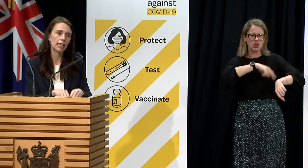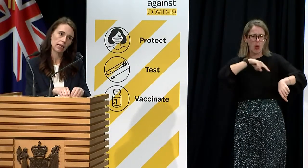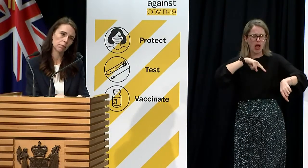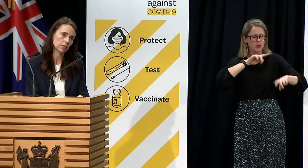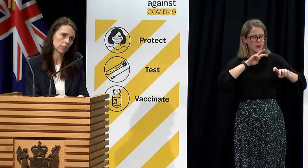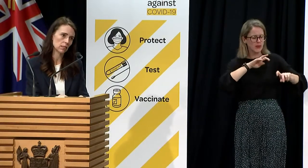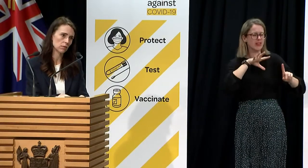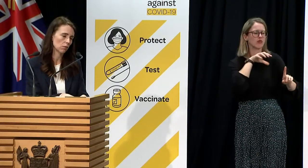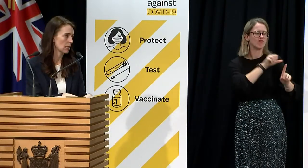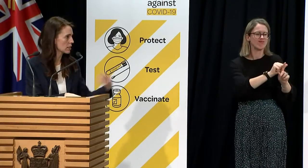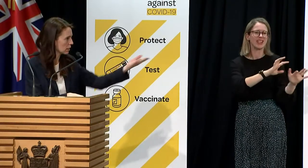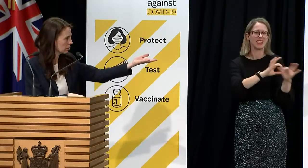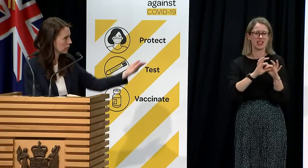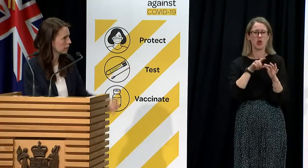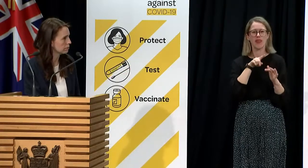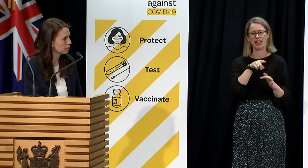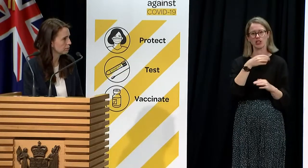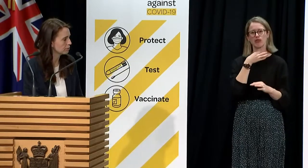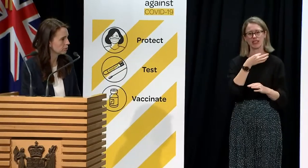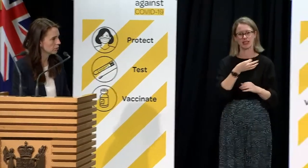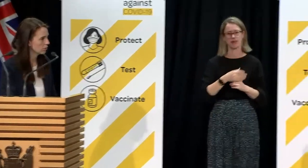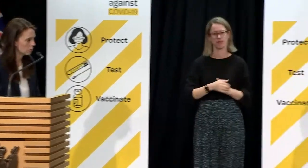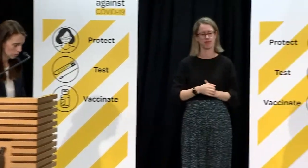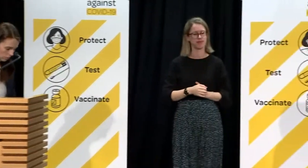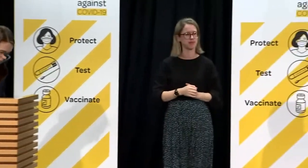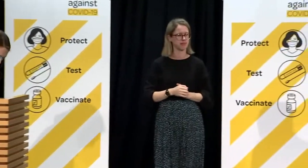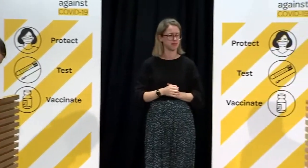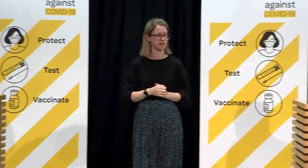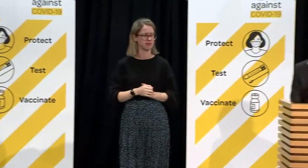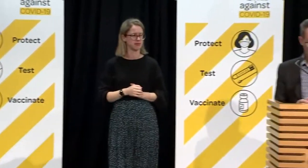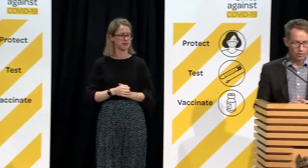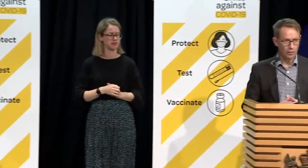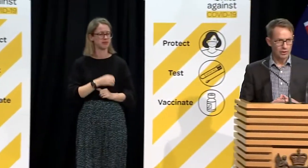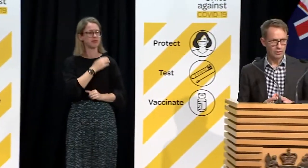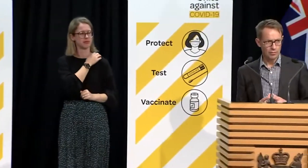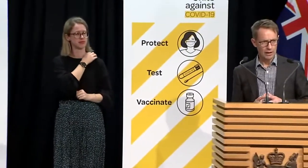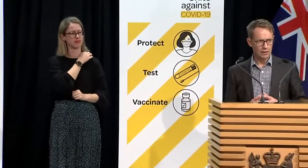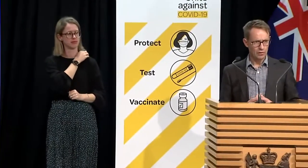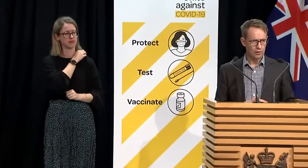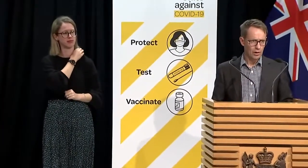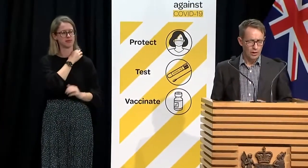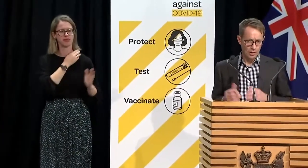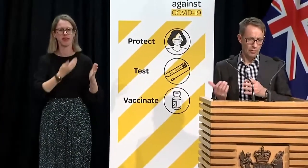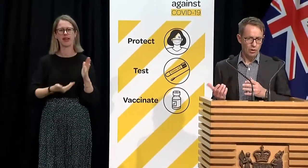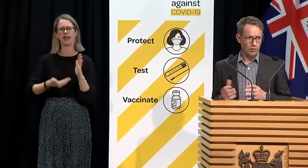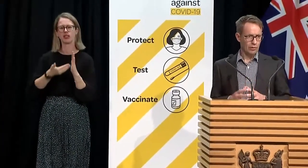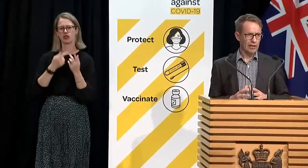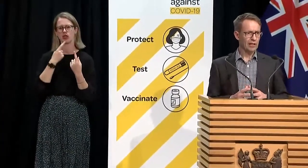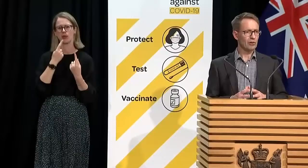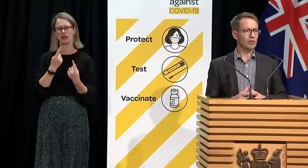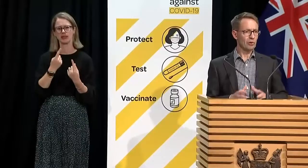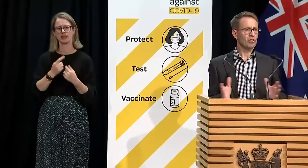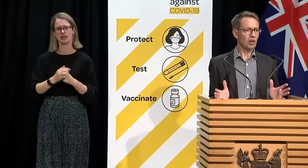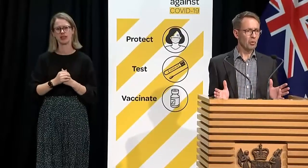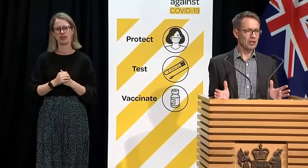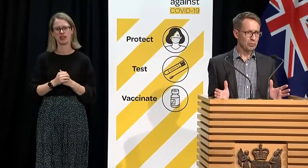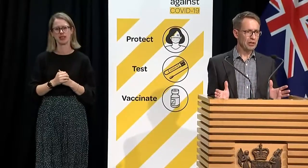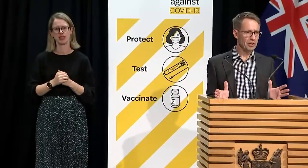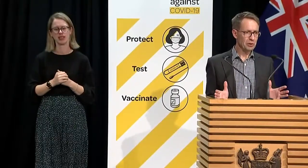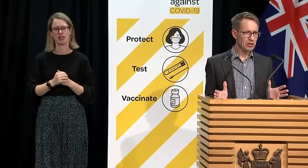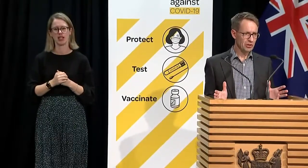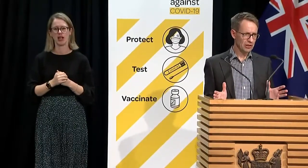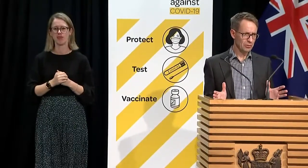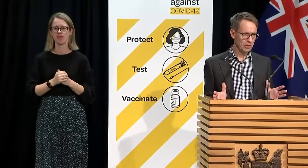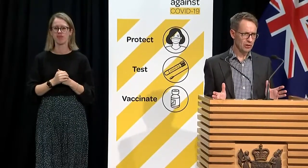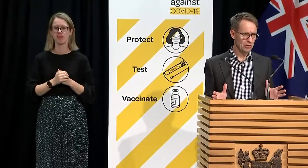connection, and that presents risk. Yeah. So the only additional comment I would make is, and what is really clear, there is no